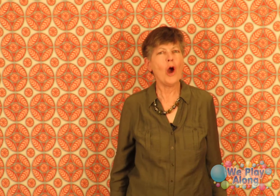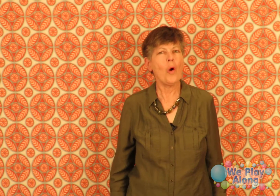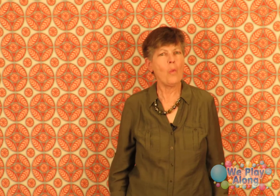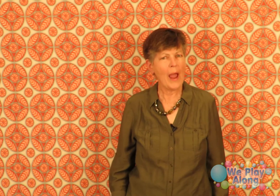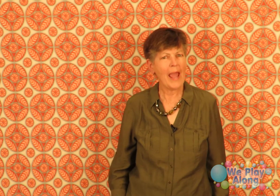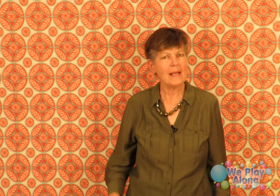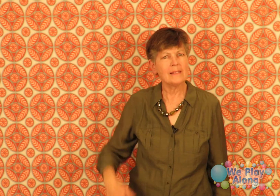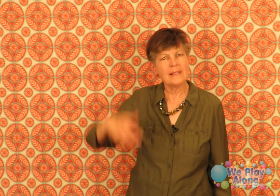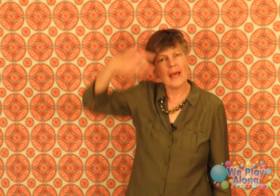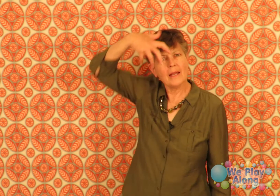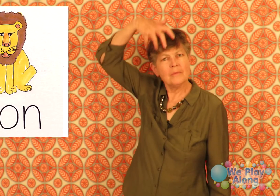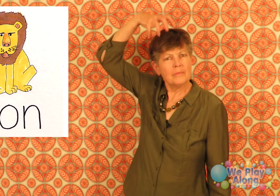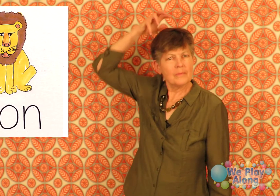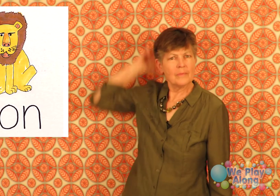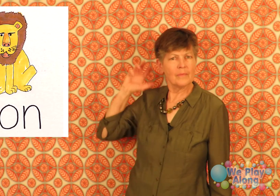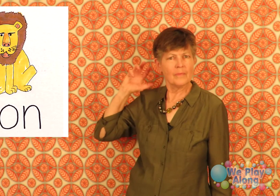No way, said,